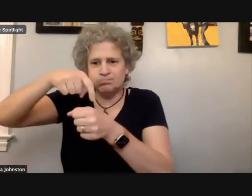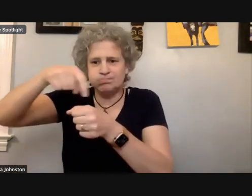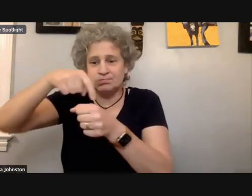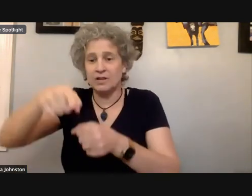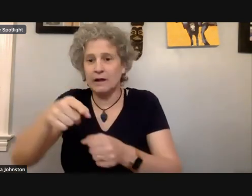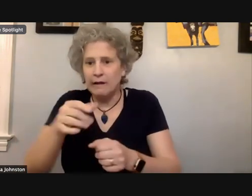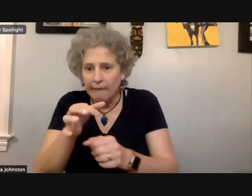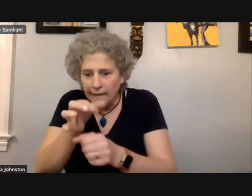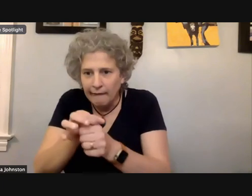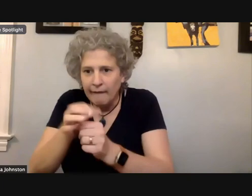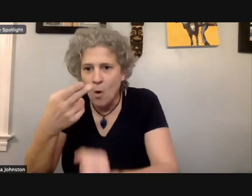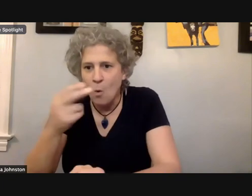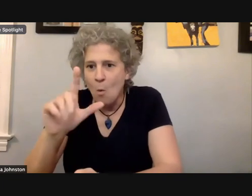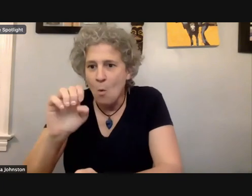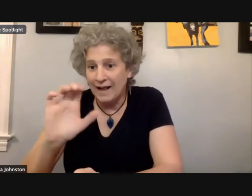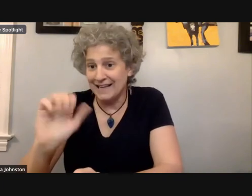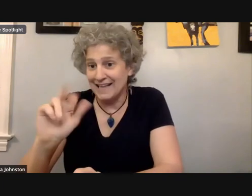Filling.